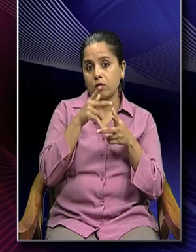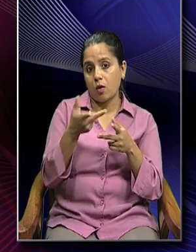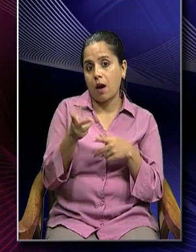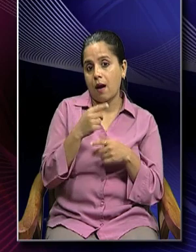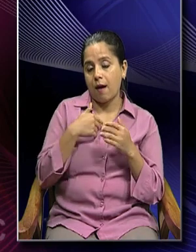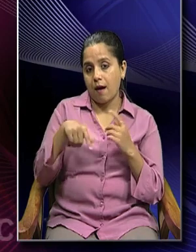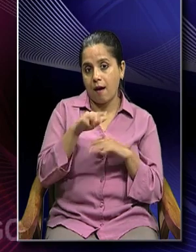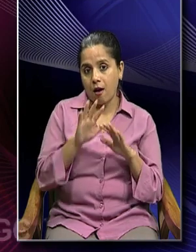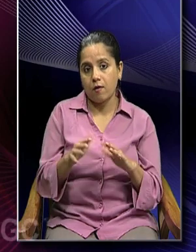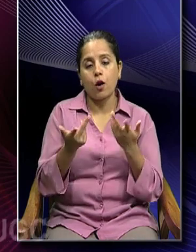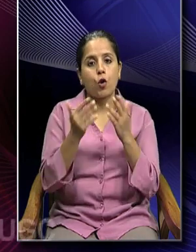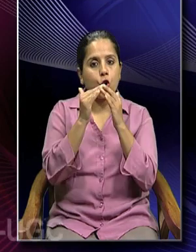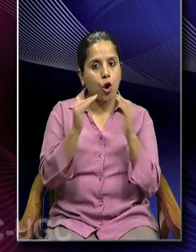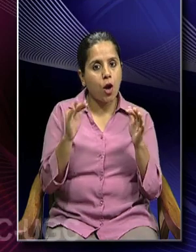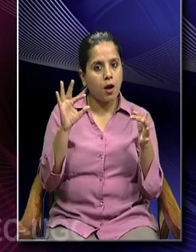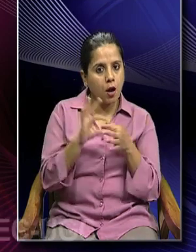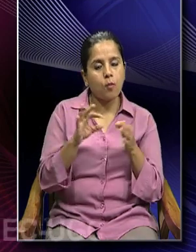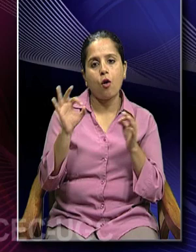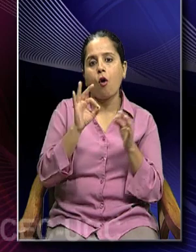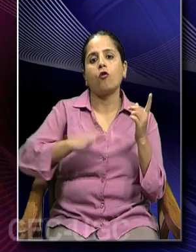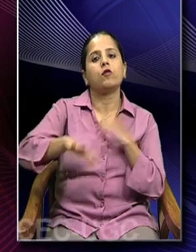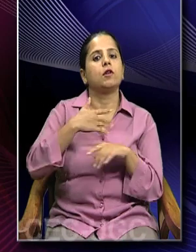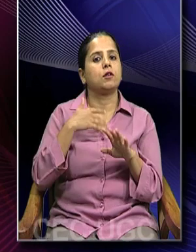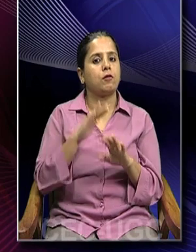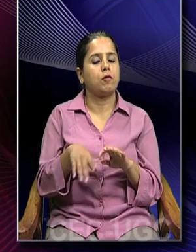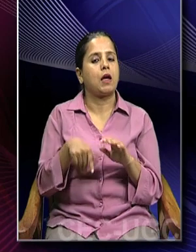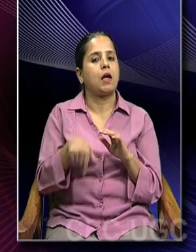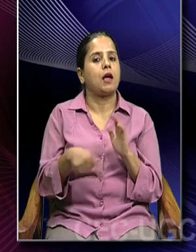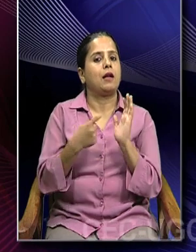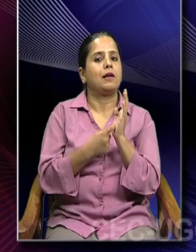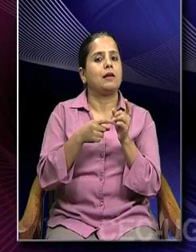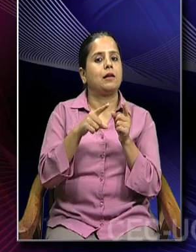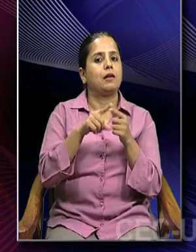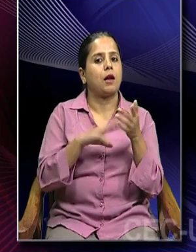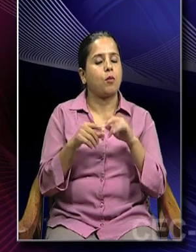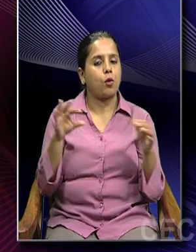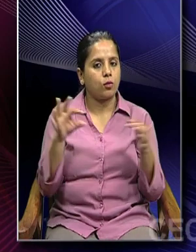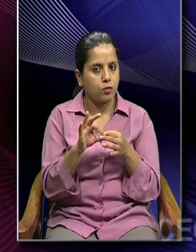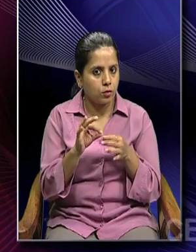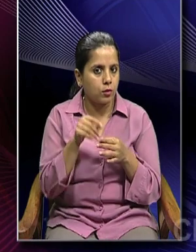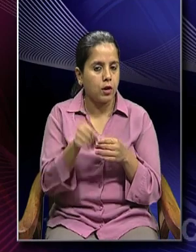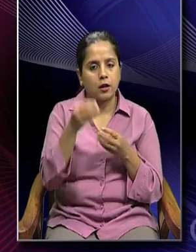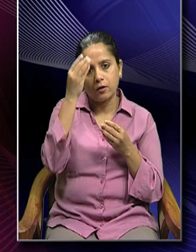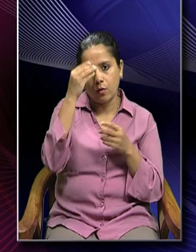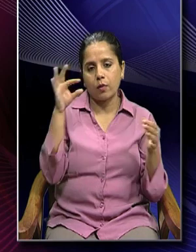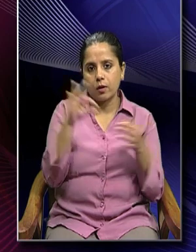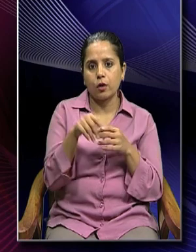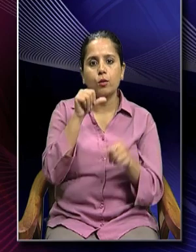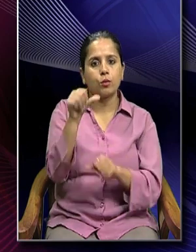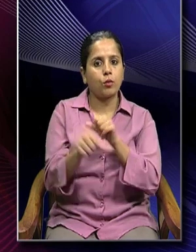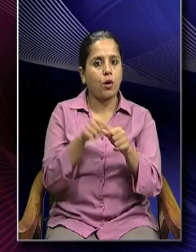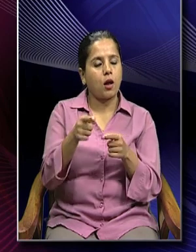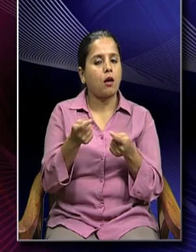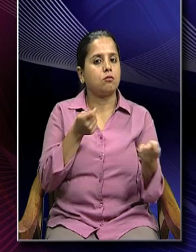having the home based offices with remote connectivity, information based processes, they became the dominant